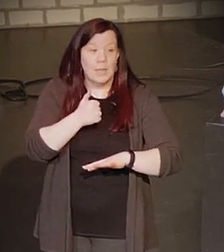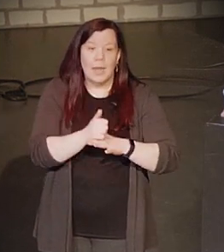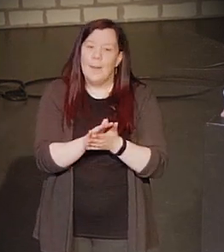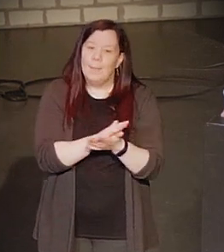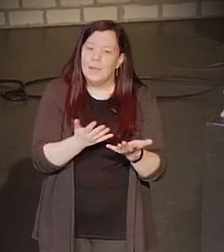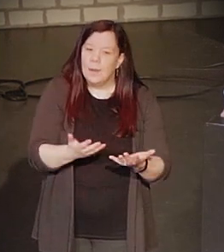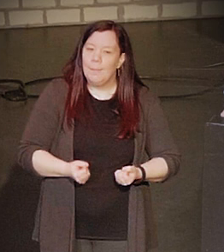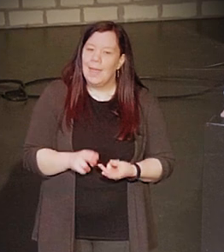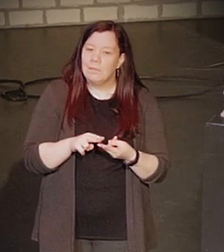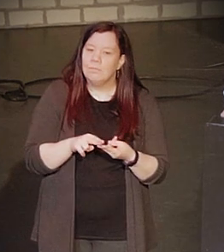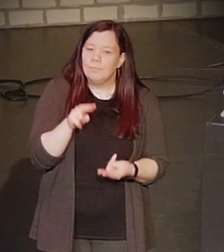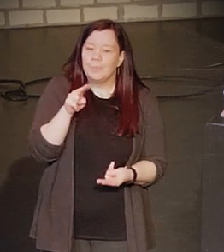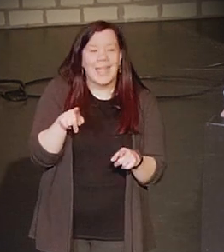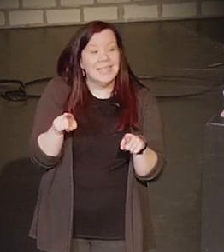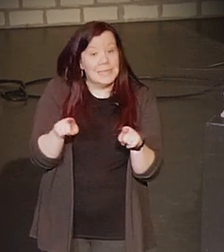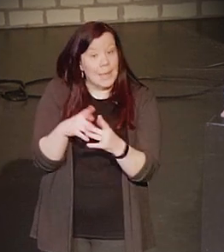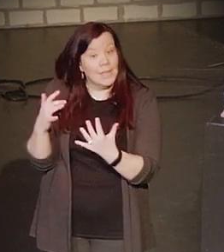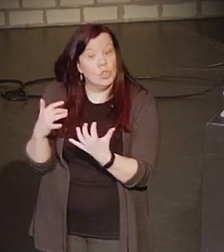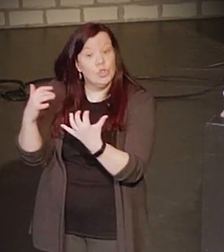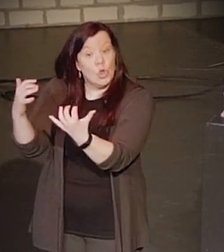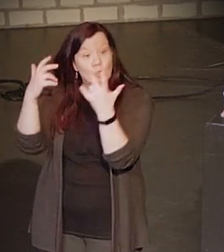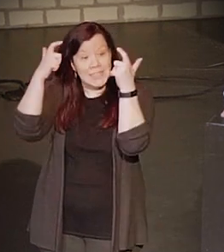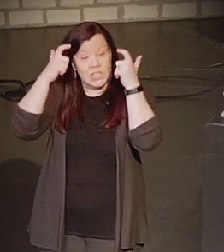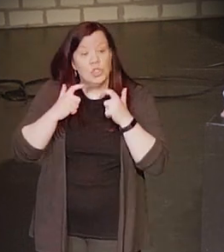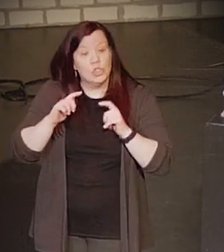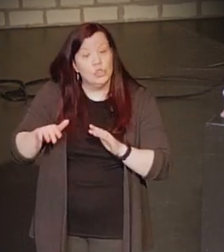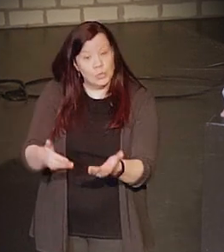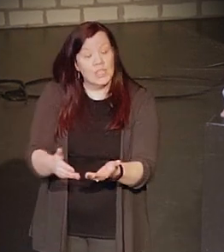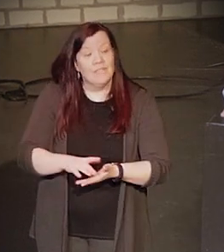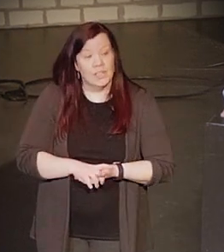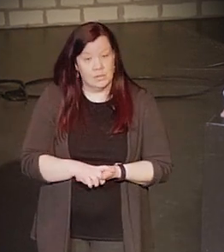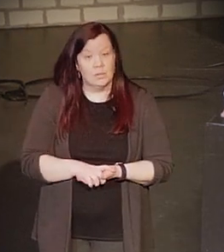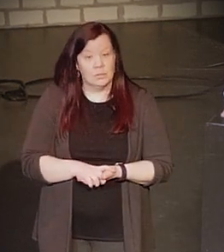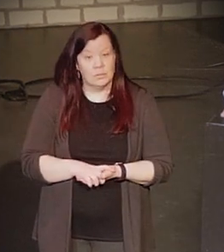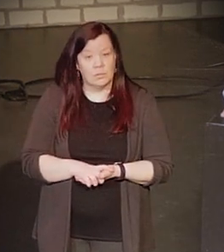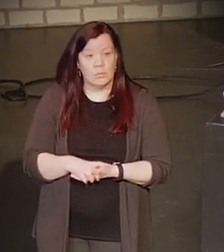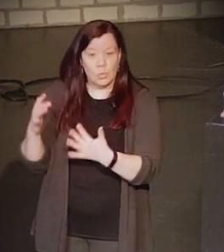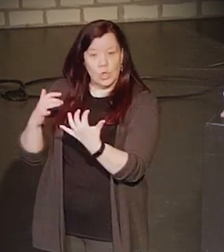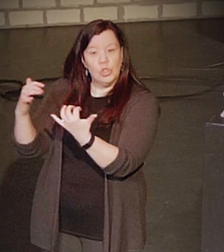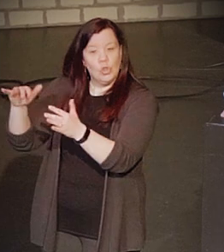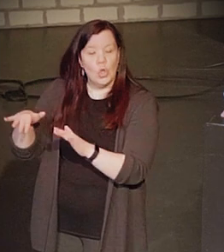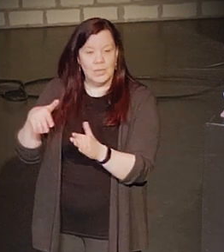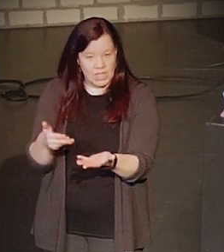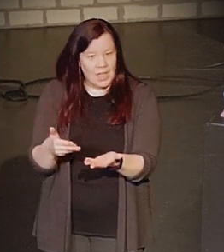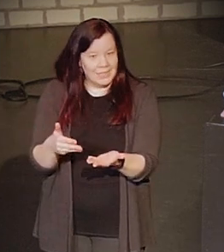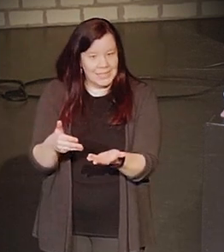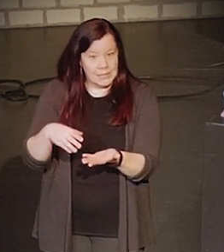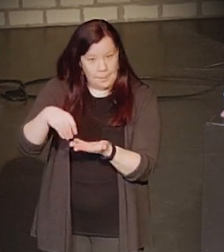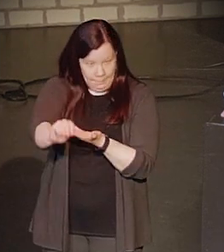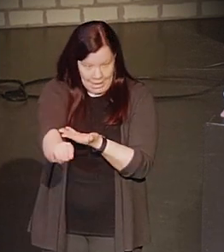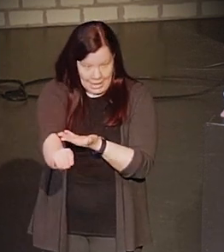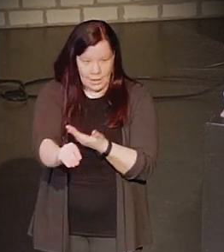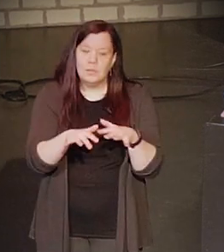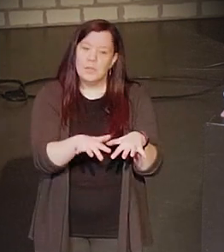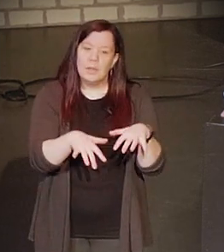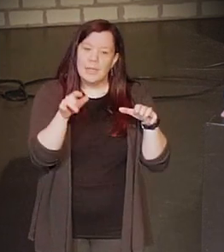level as if you do jury service. Jury service and attendance at the assembly are paid. Everyone should